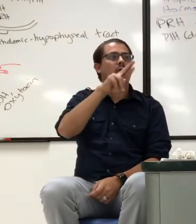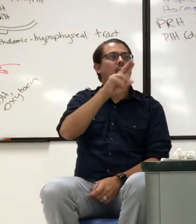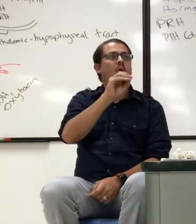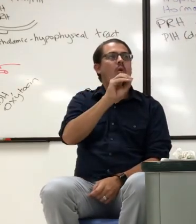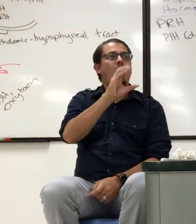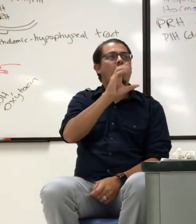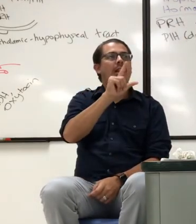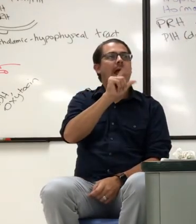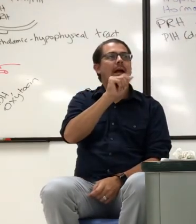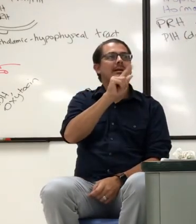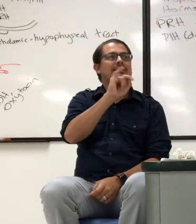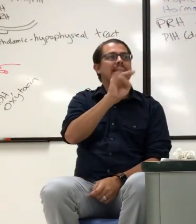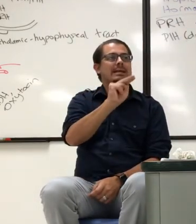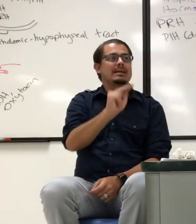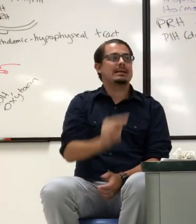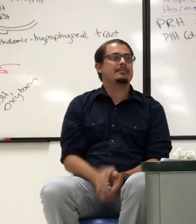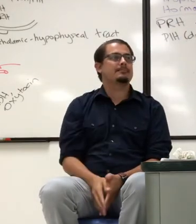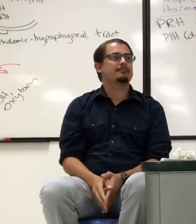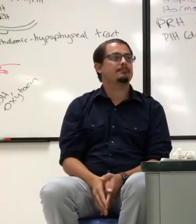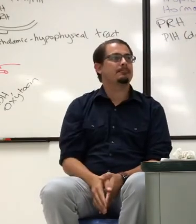prolactin,